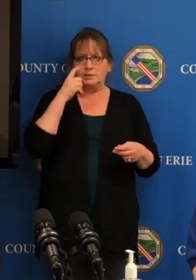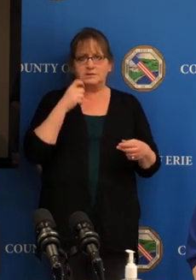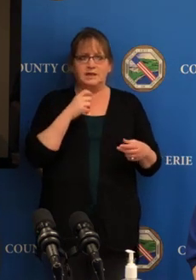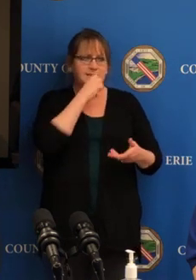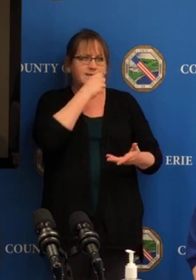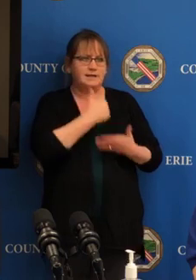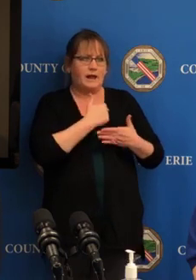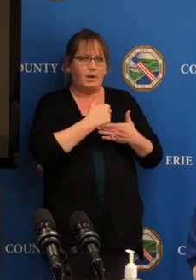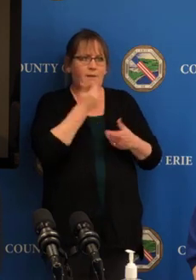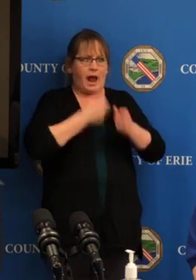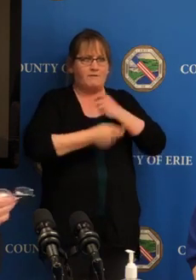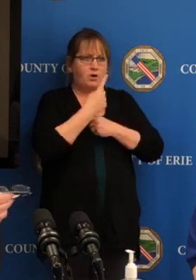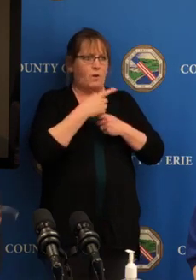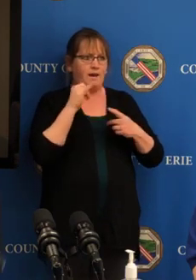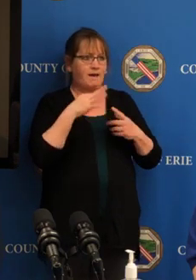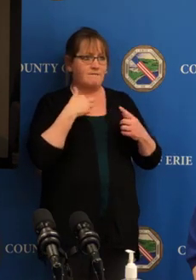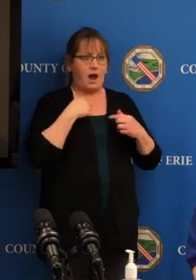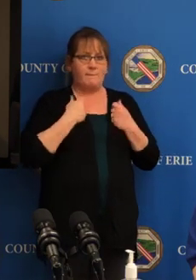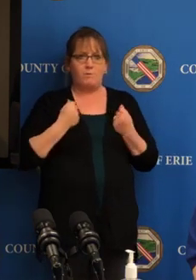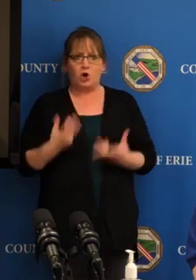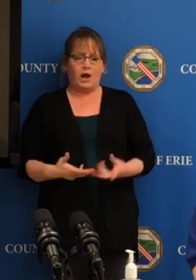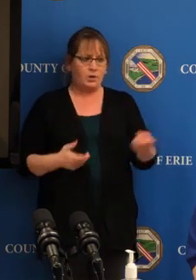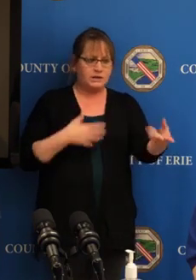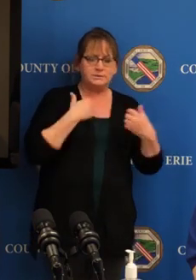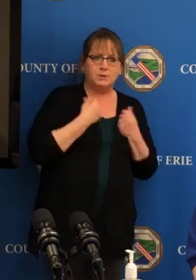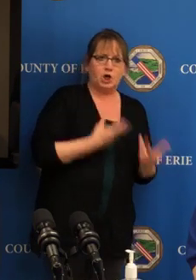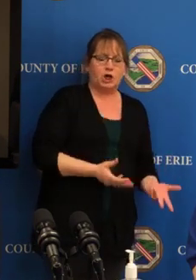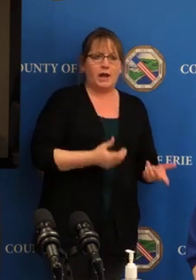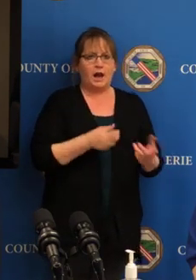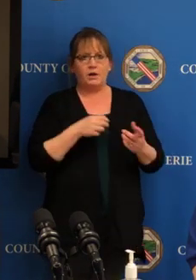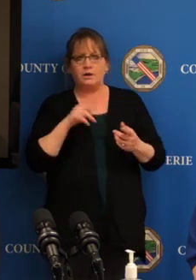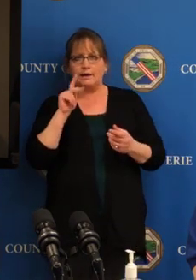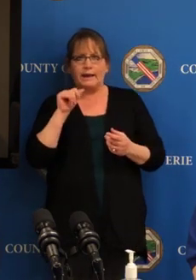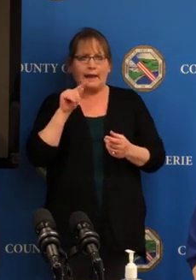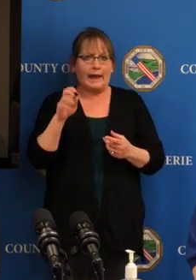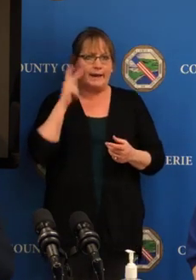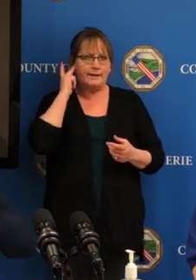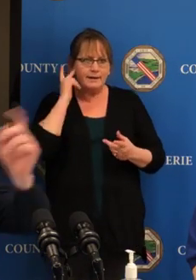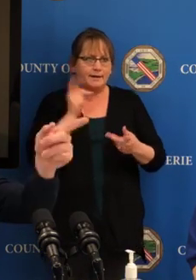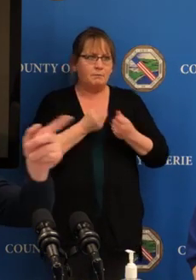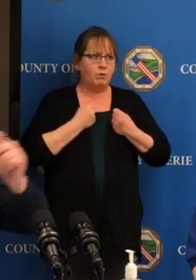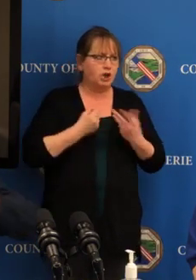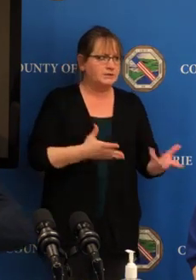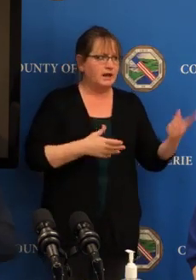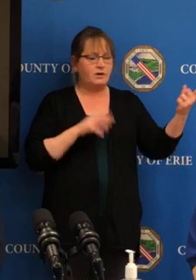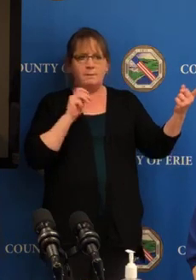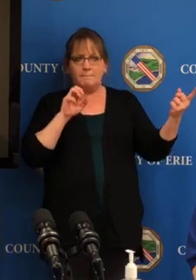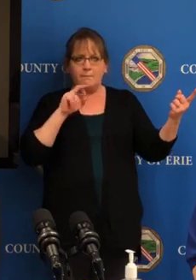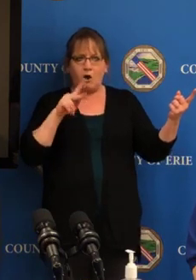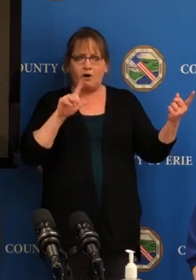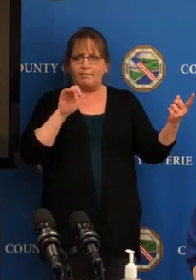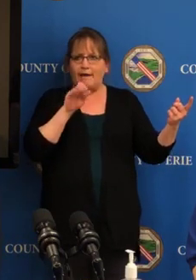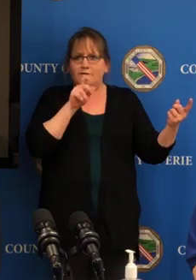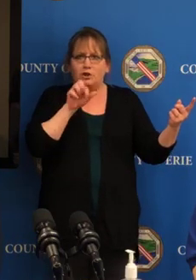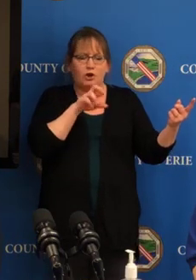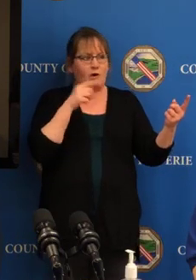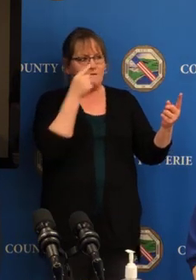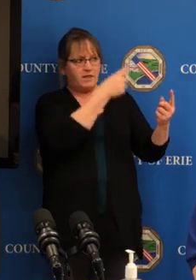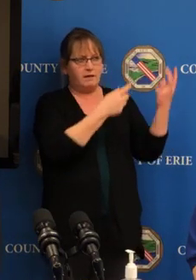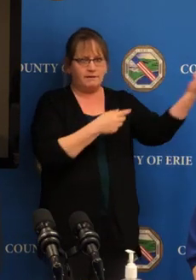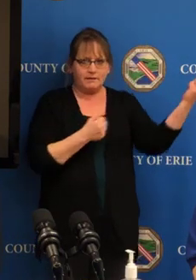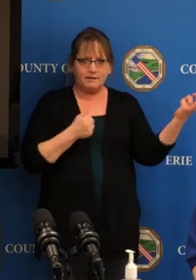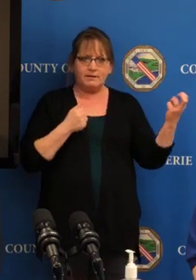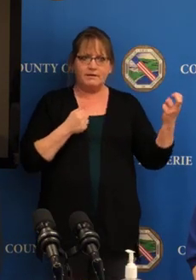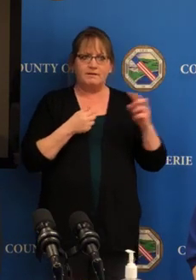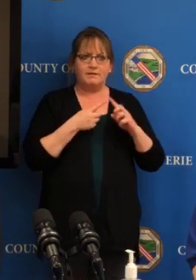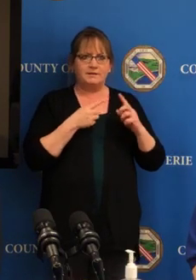doesn't help anyone if I burn out, if David burns out, if Kate burns out, if our friend Mark Leffler sitting over there, who's been helping us out